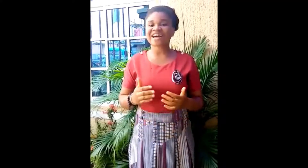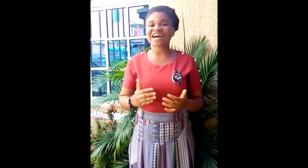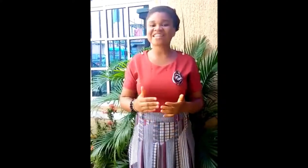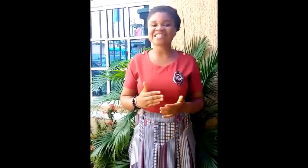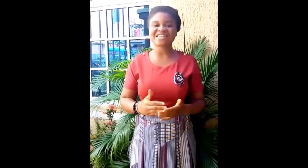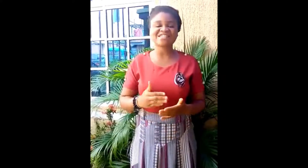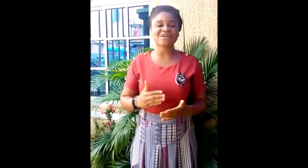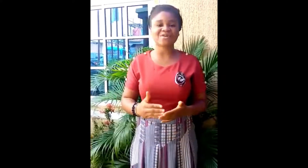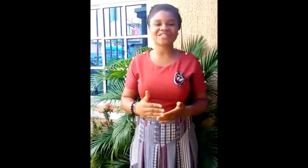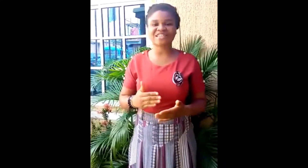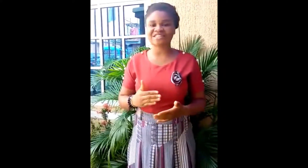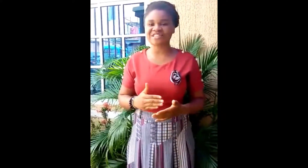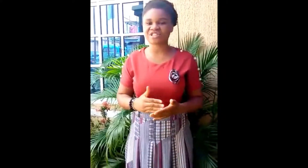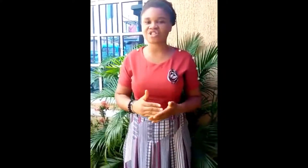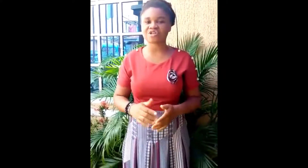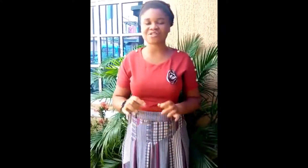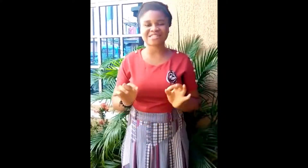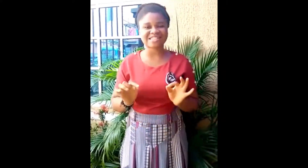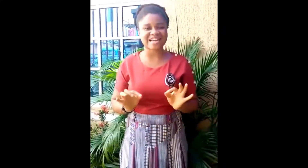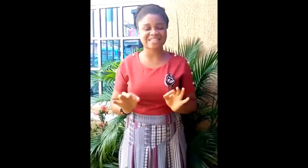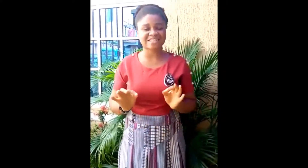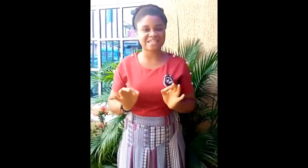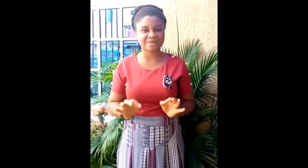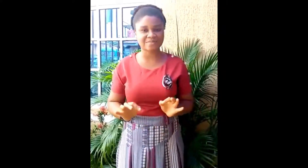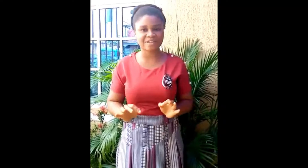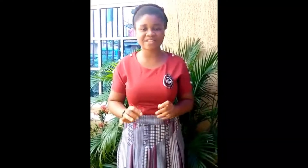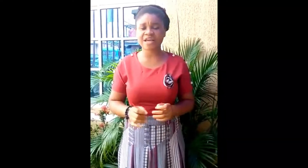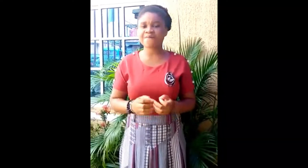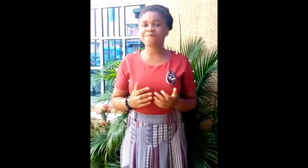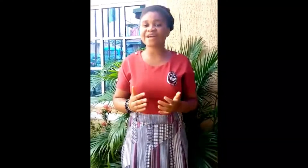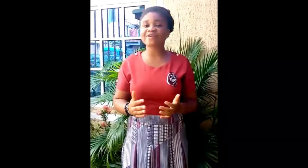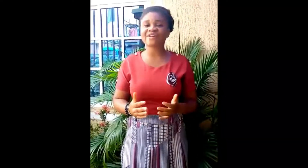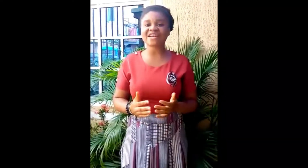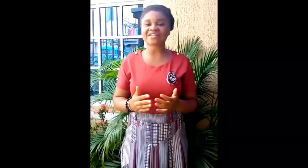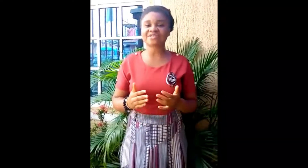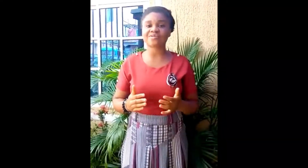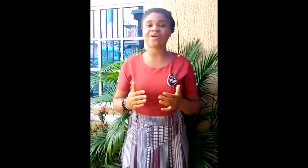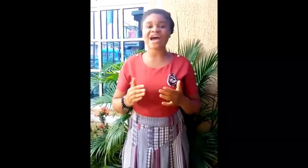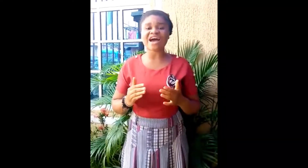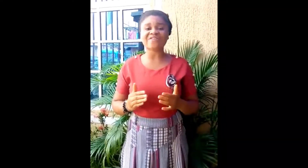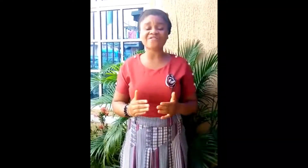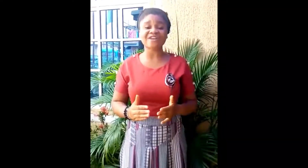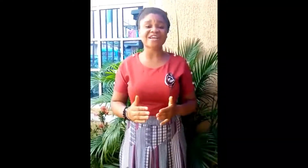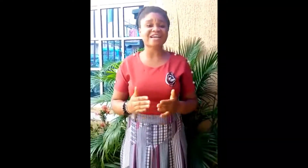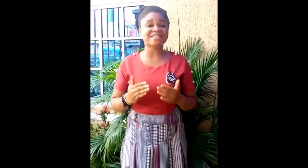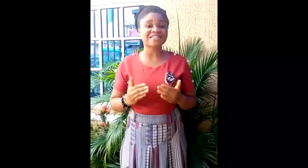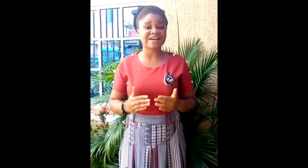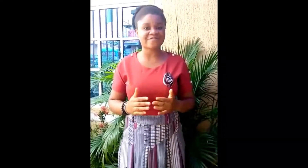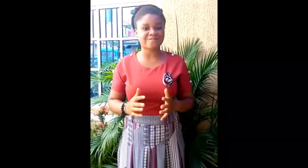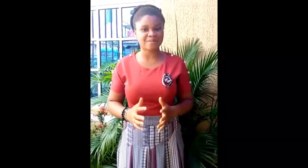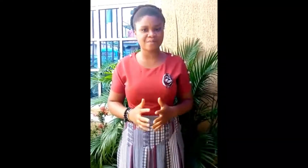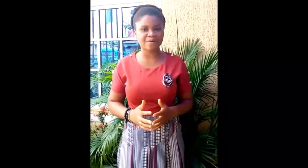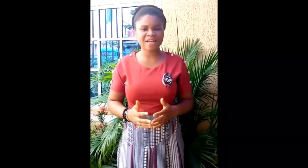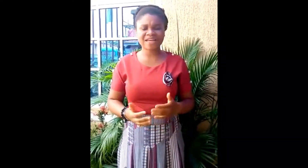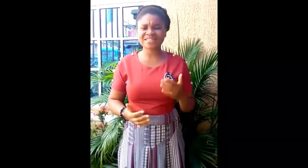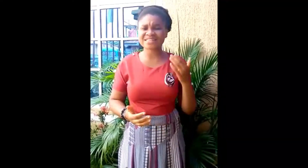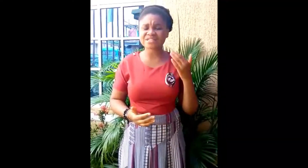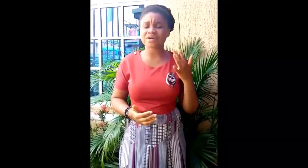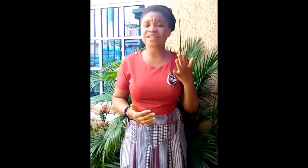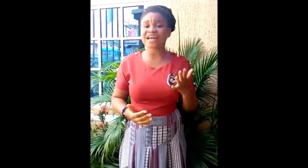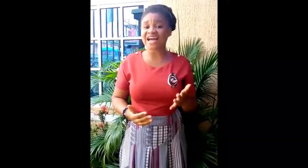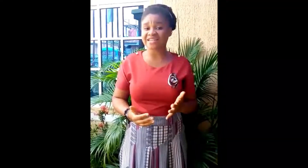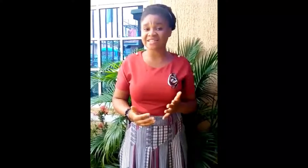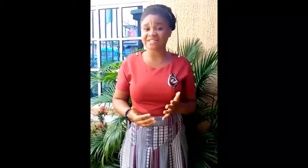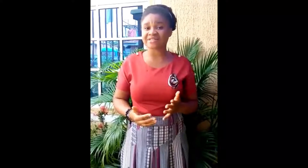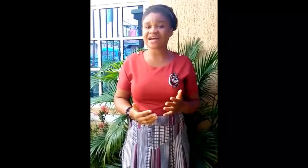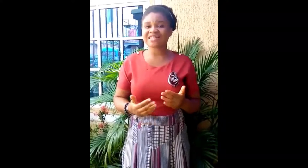Africa has its own indigenous sign language peculiar to African deaf people. It is